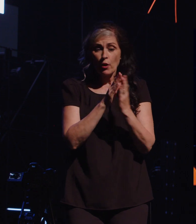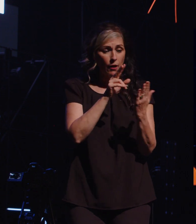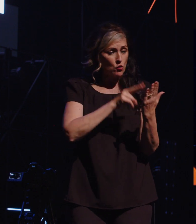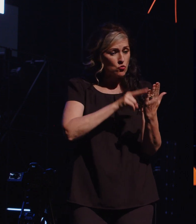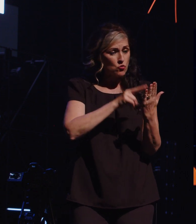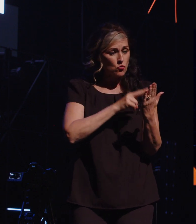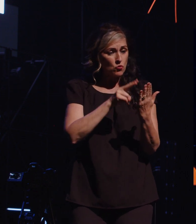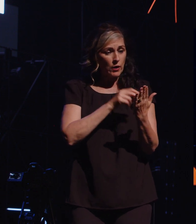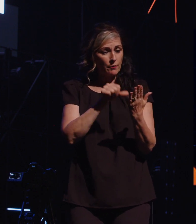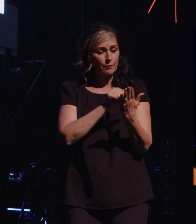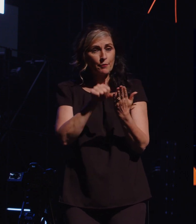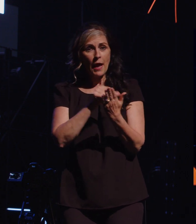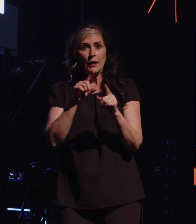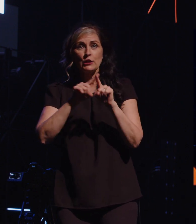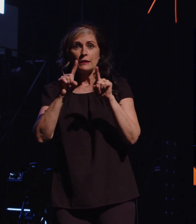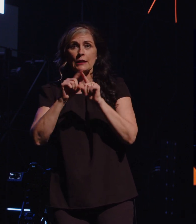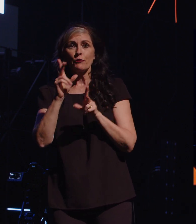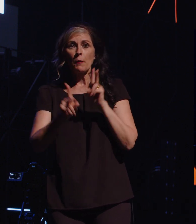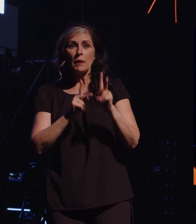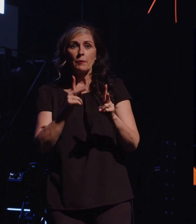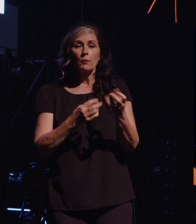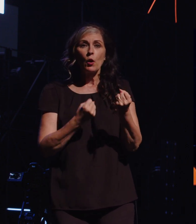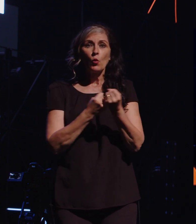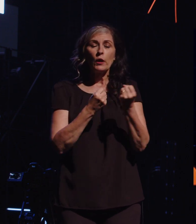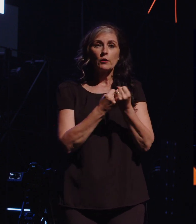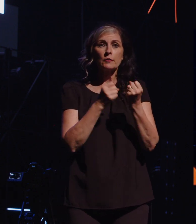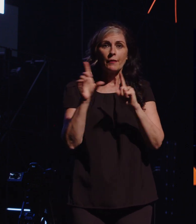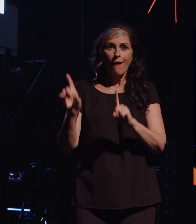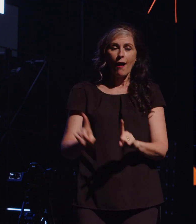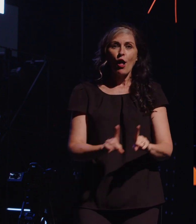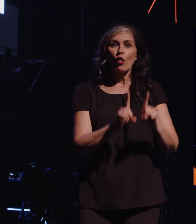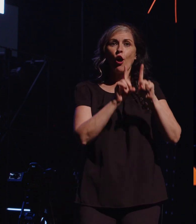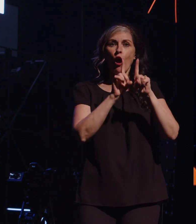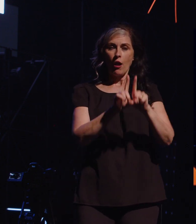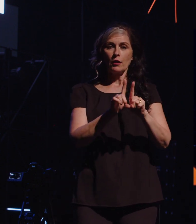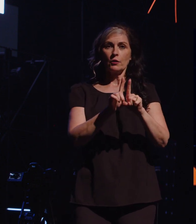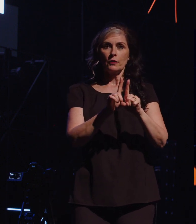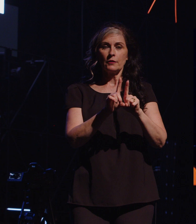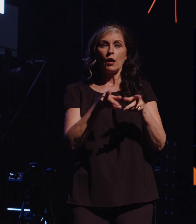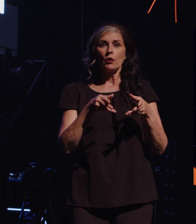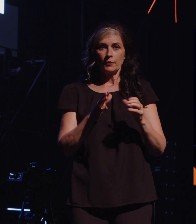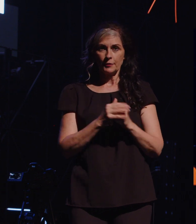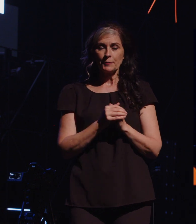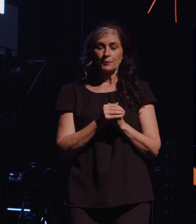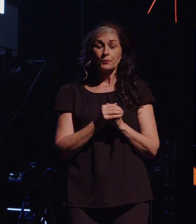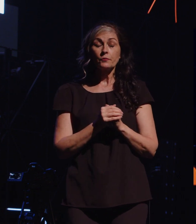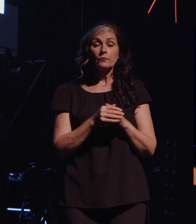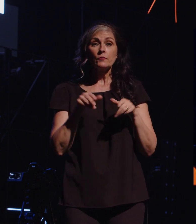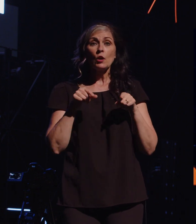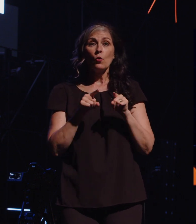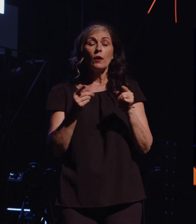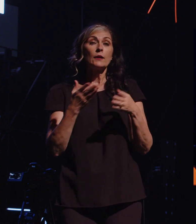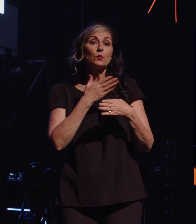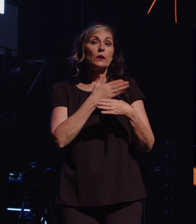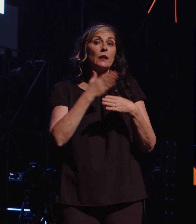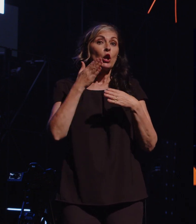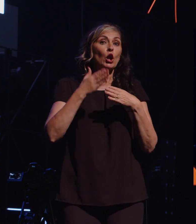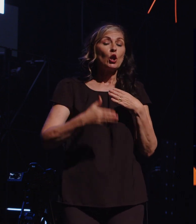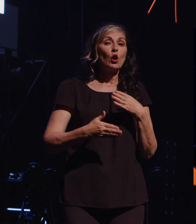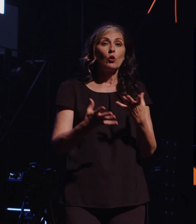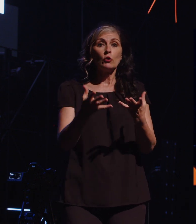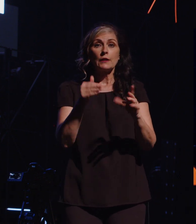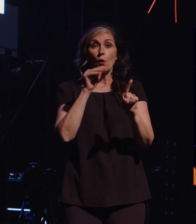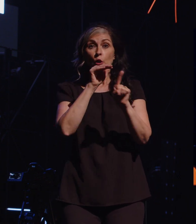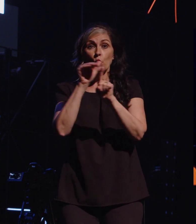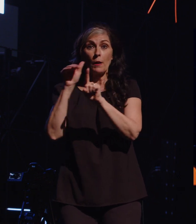and see the different people that we're supporting along the way. As we close, I want you just to